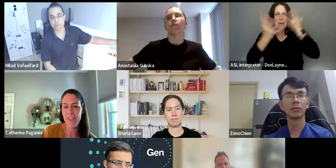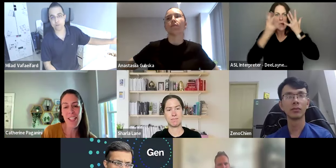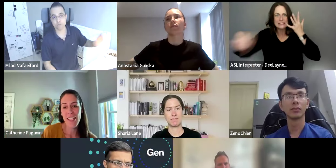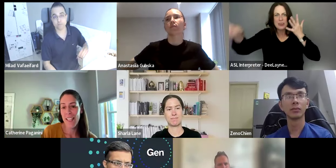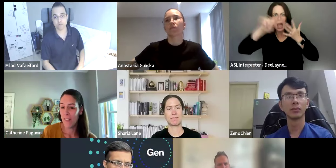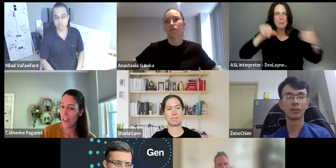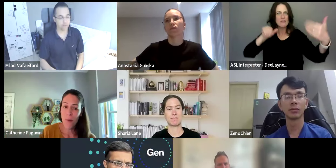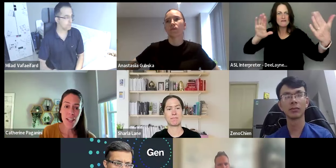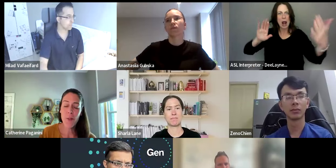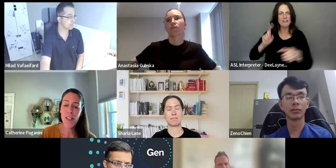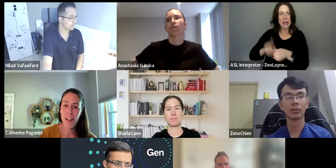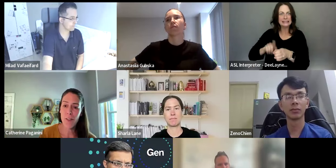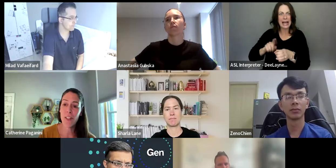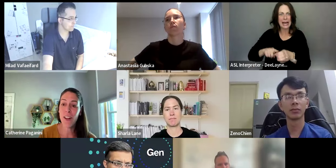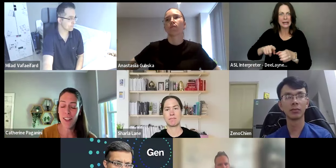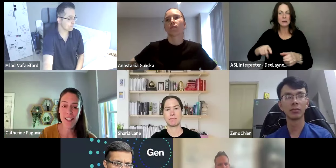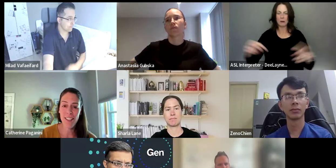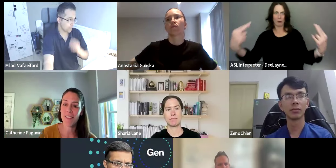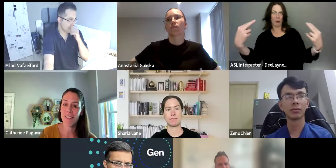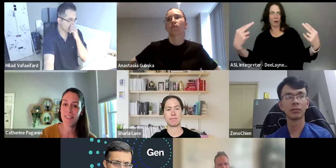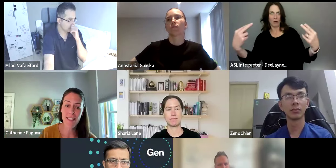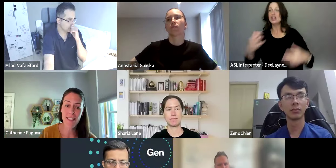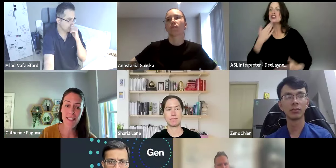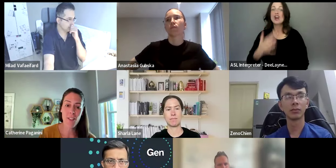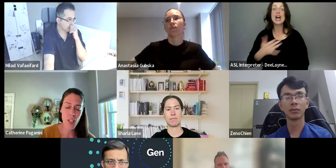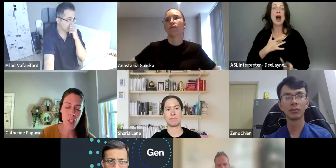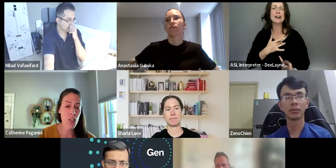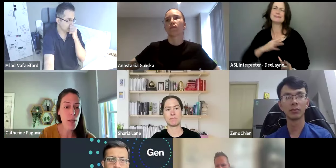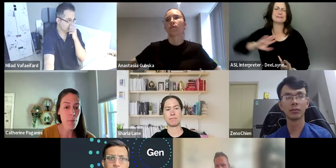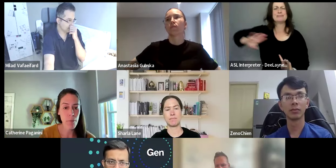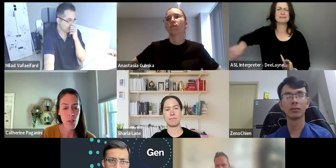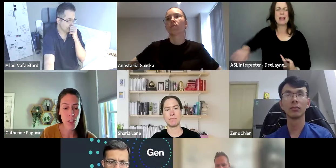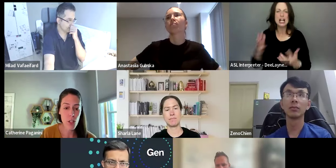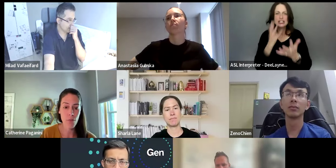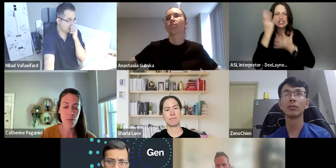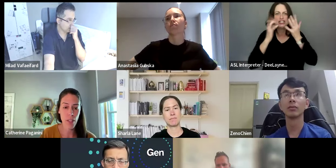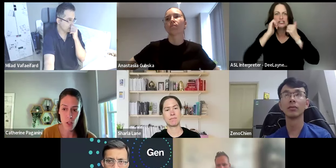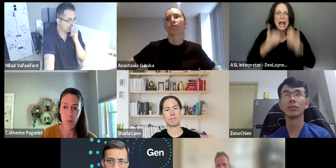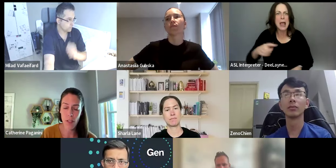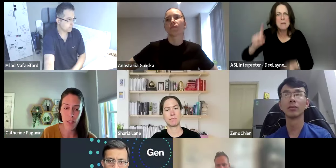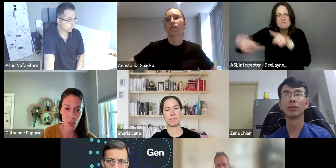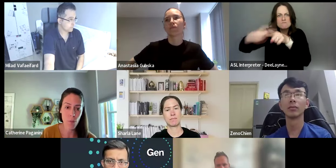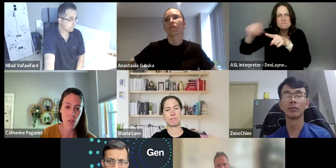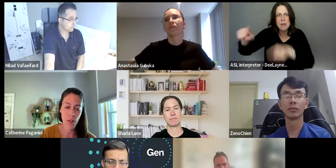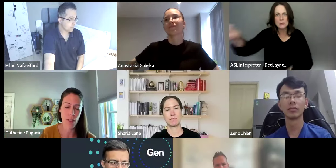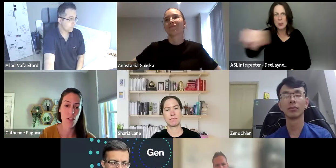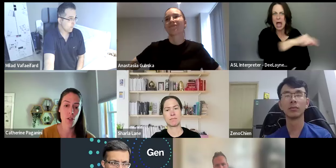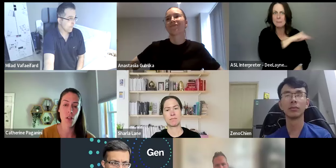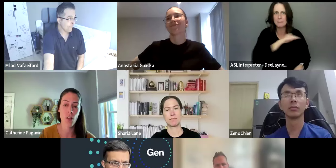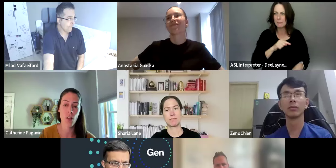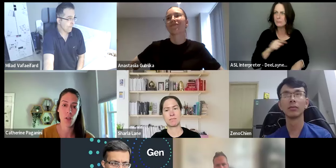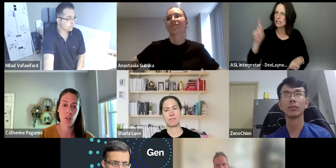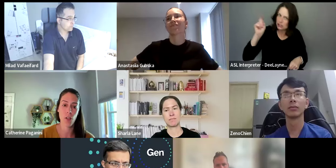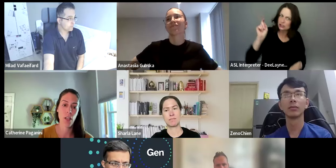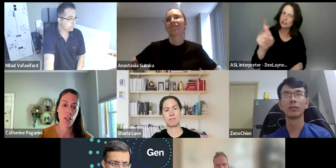they will, right? Like if they don't want to do it out of good heart, let's public shame them, because they should be doing